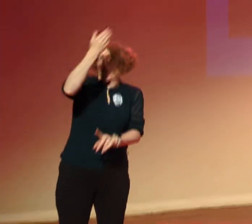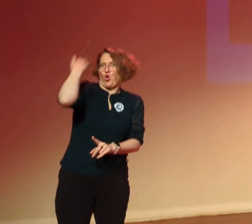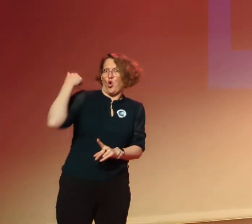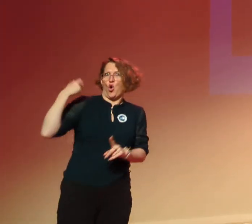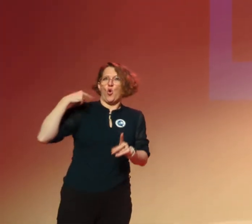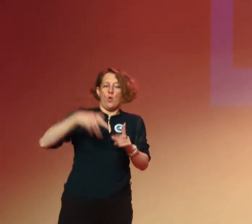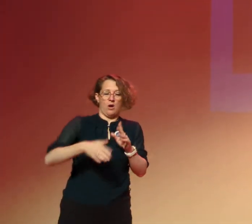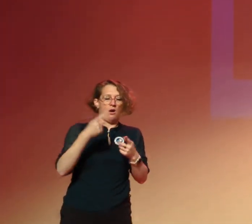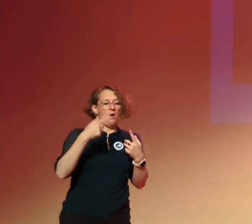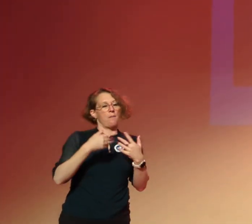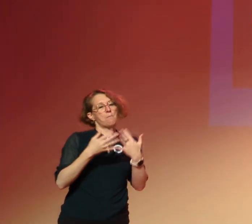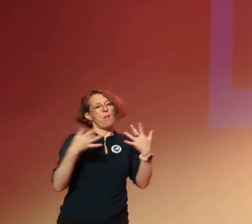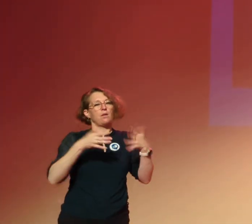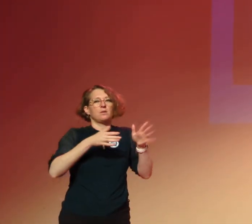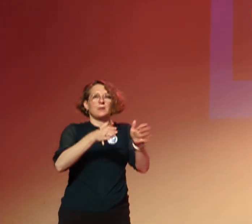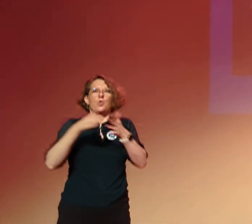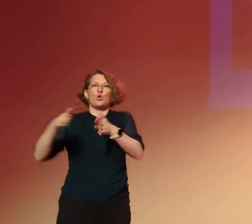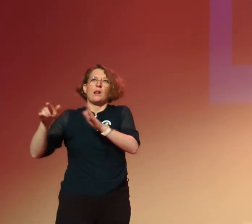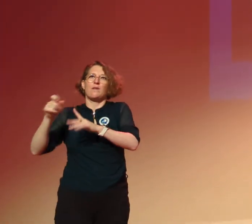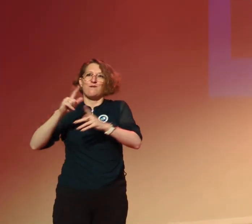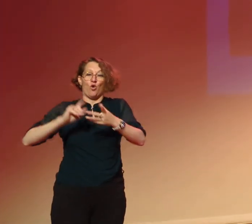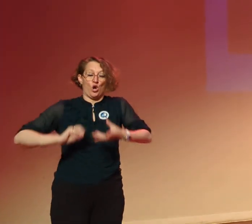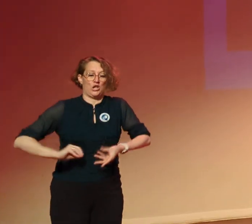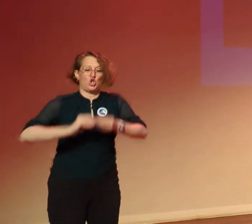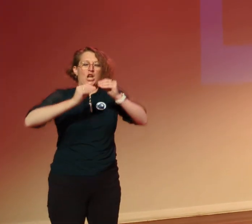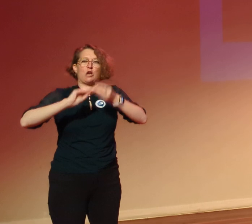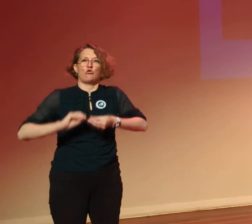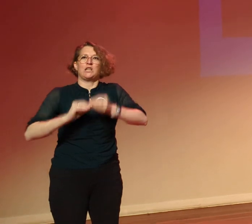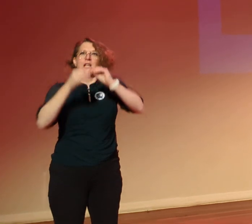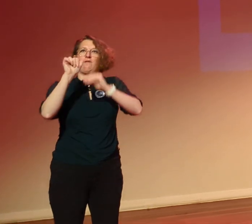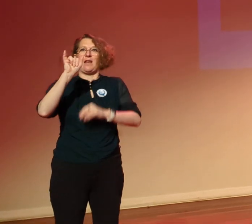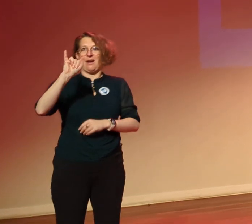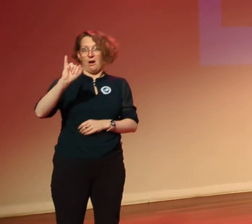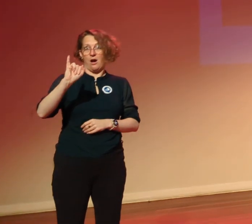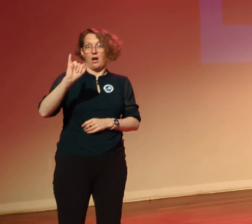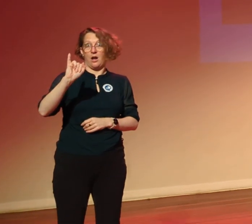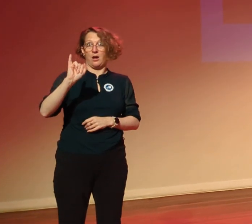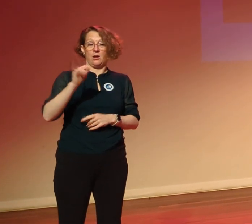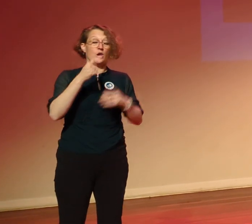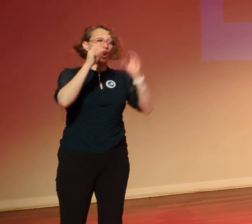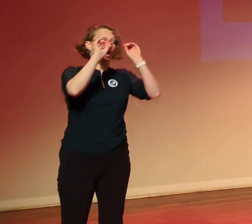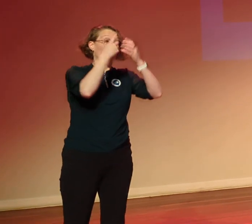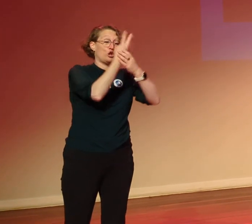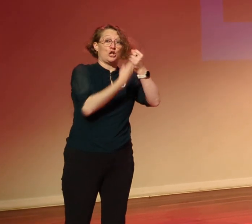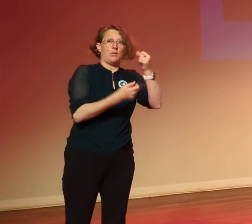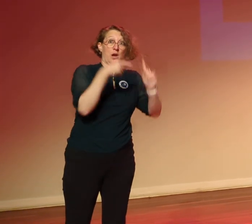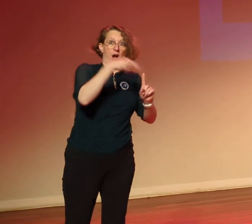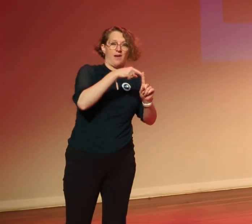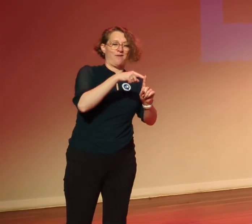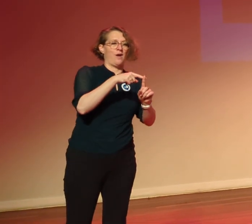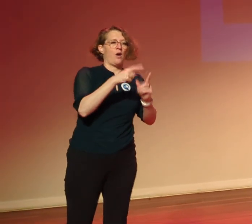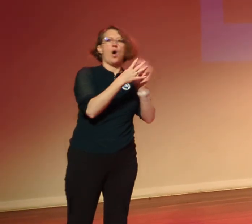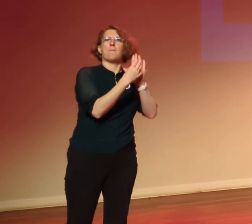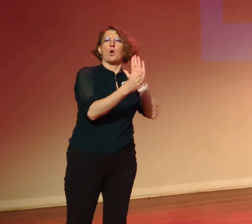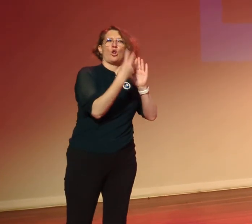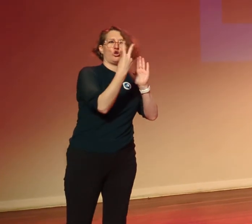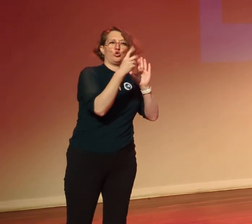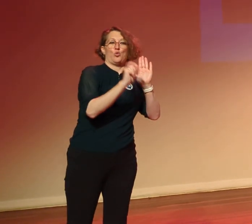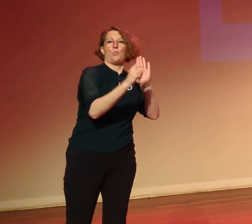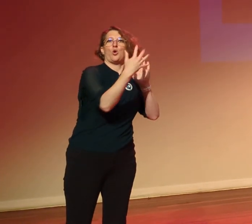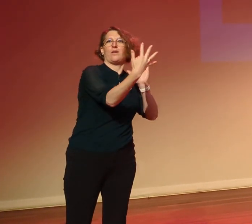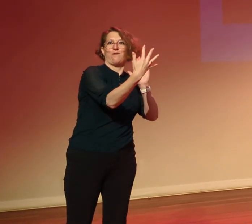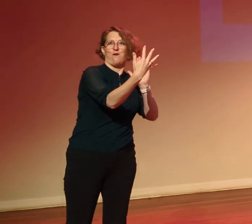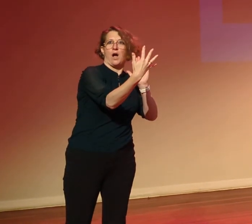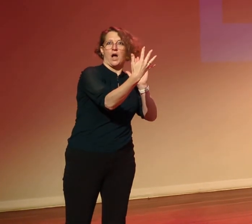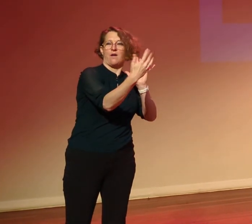growing multimodality of generative AI. Gemini in particular, the model 2.5, is something called